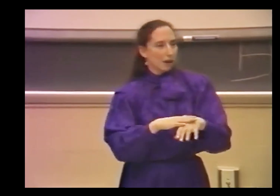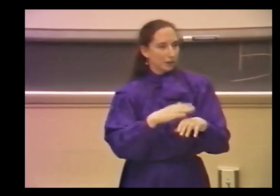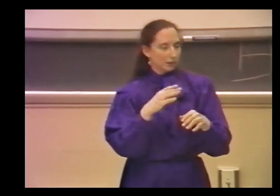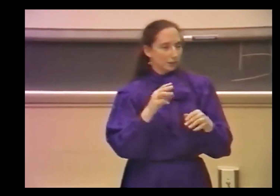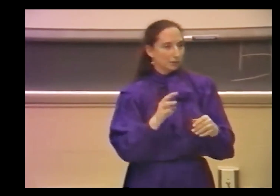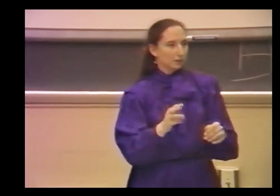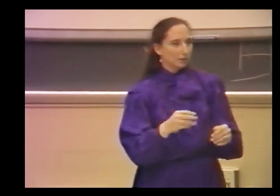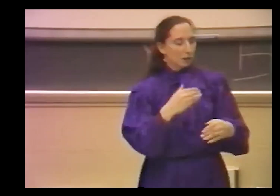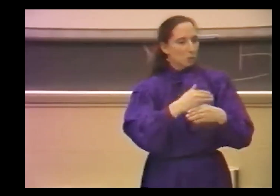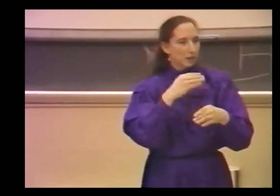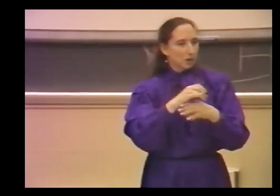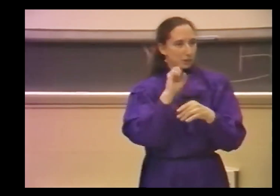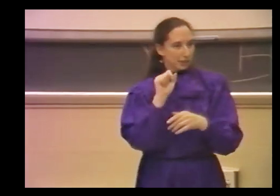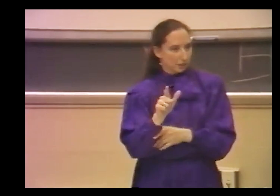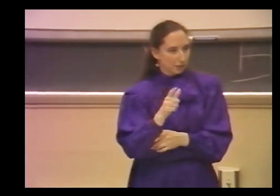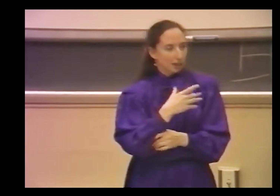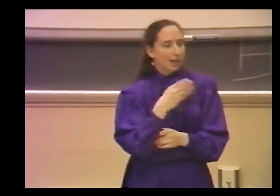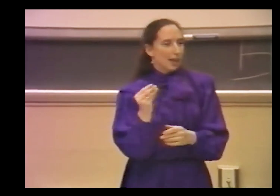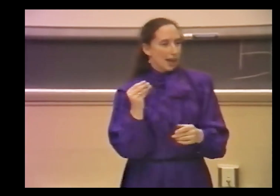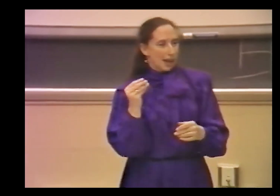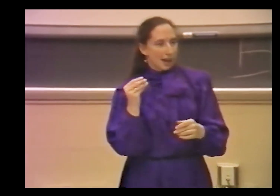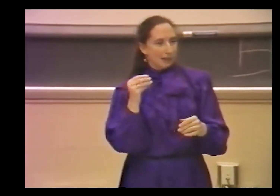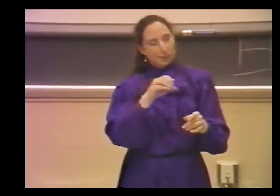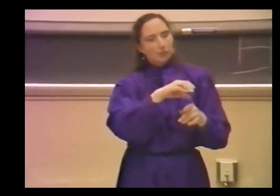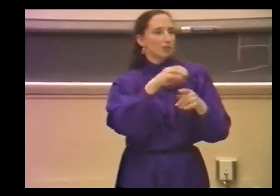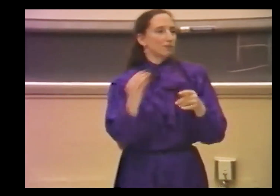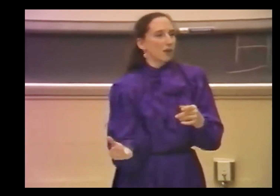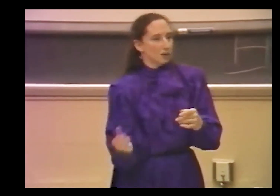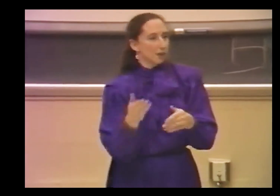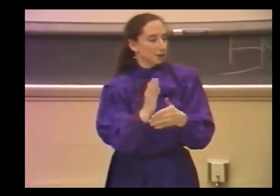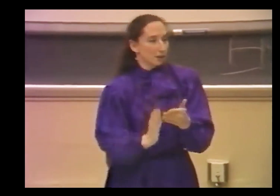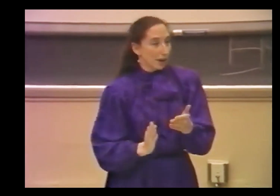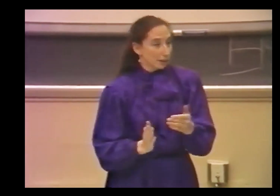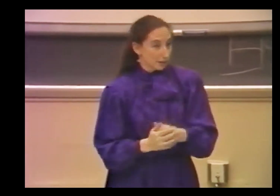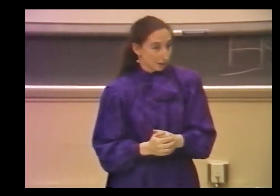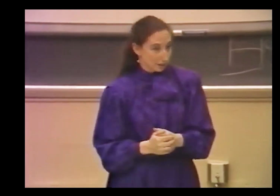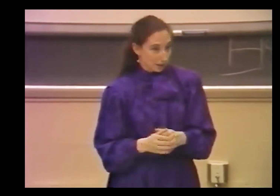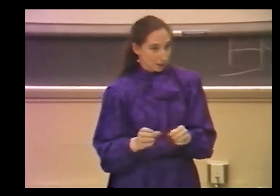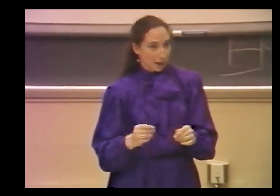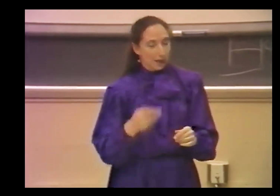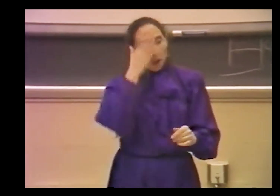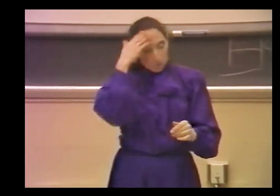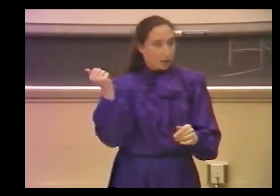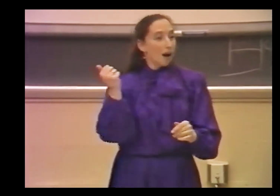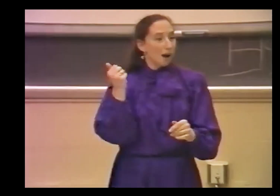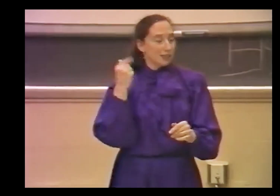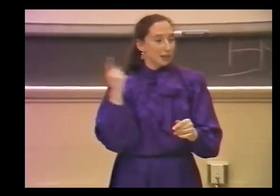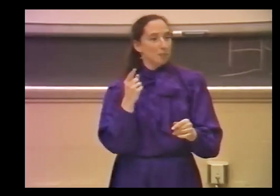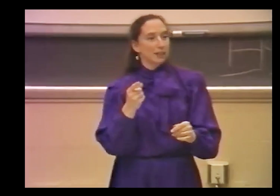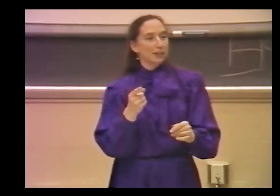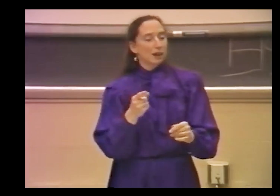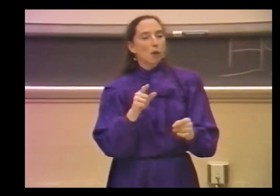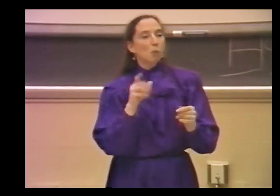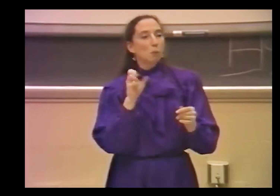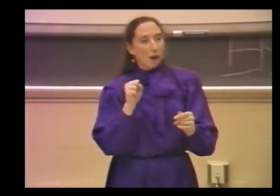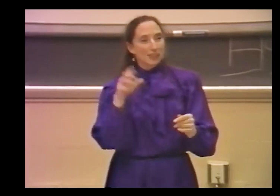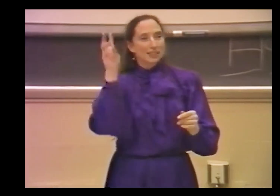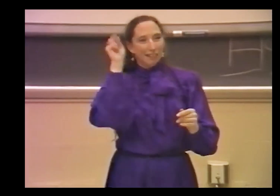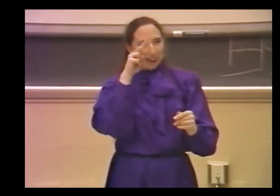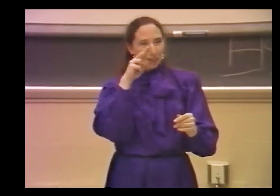a windowsill and just falls off and cracks. Okay, because somebody was